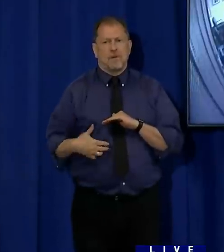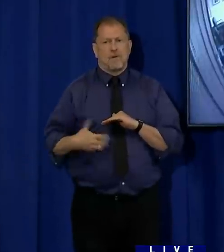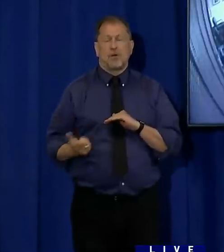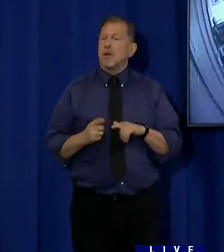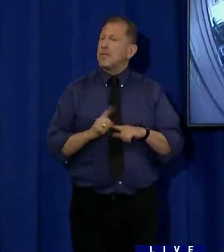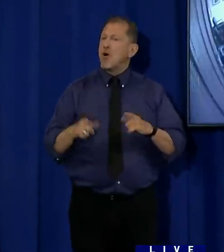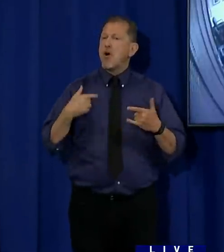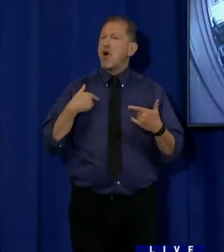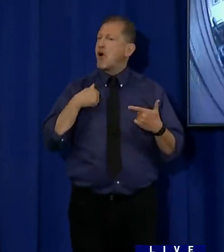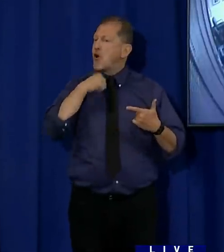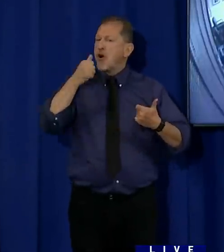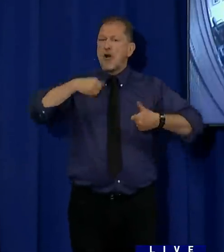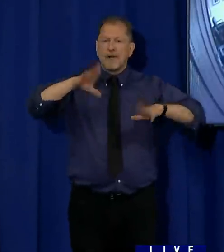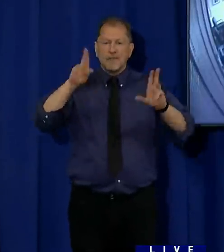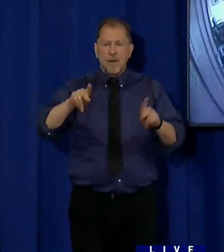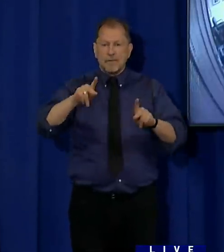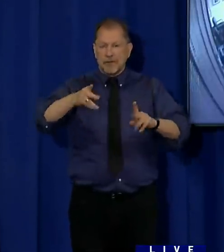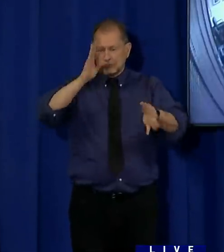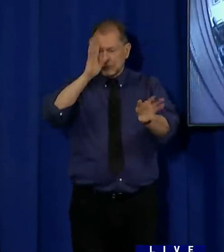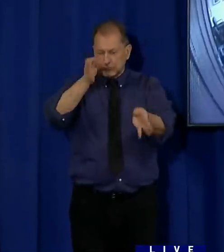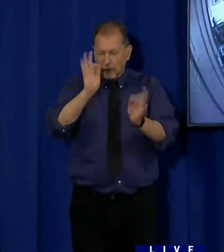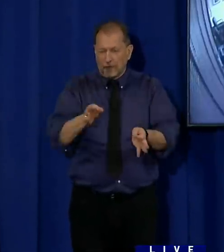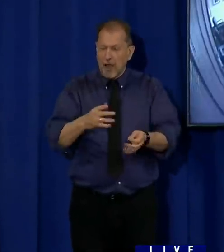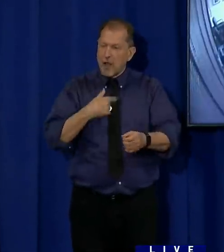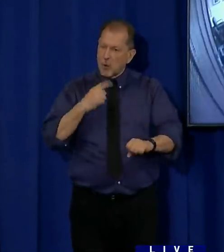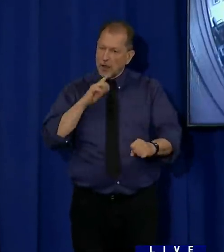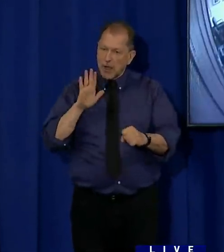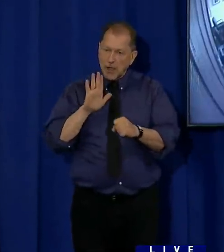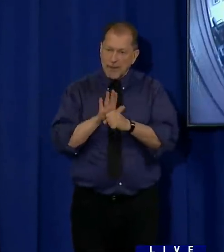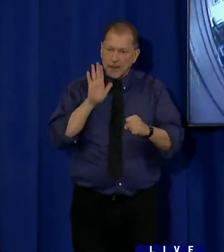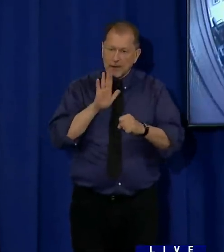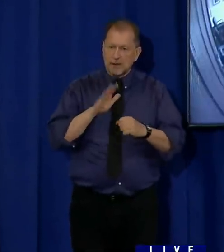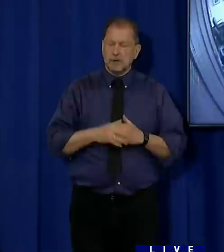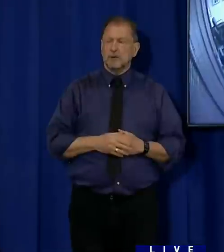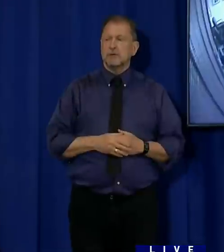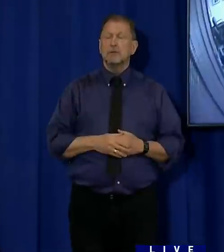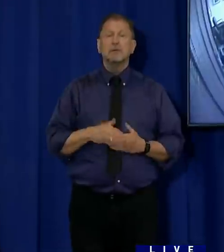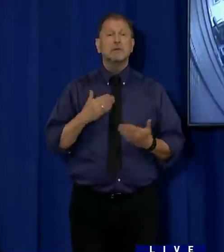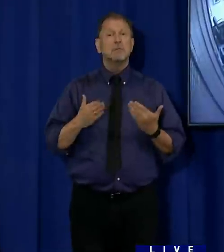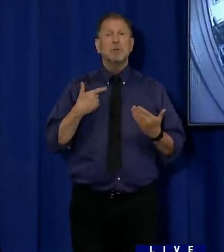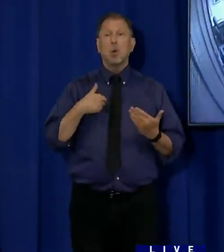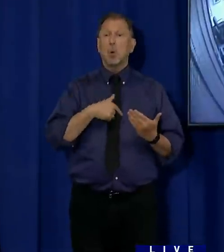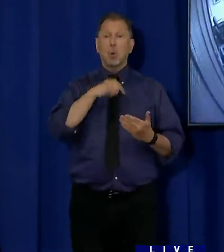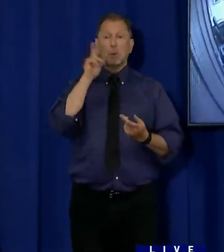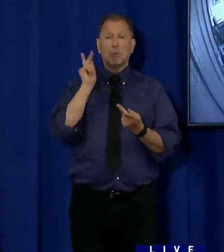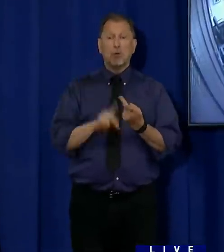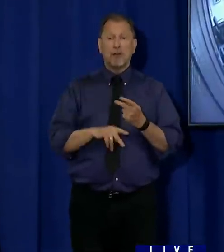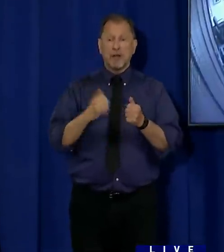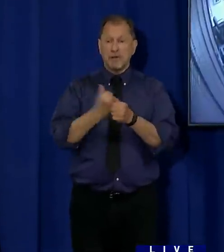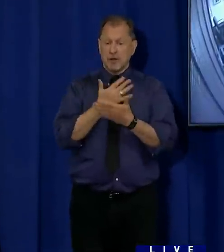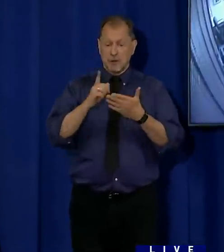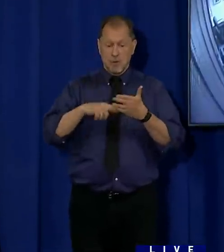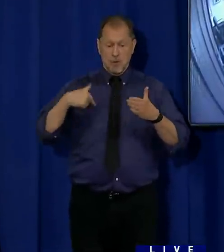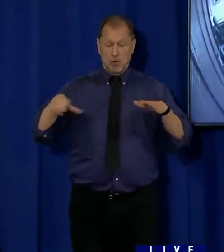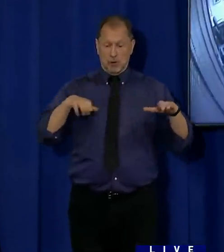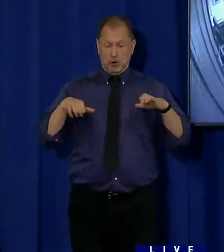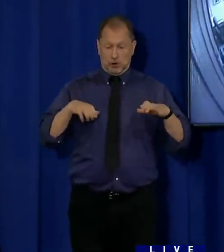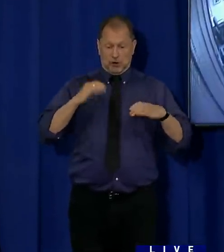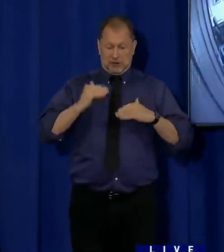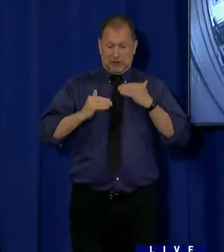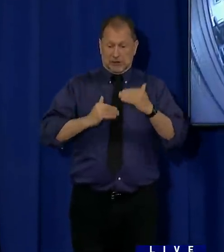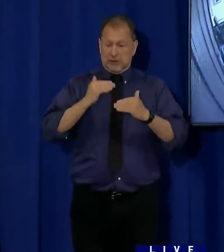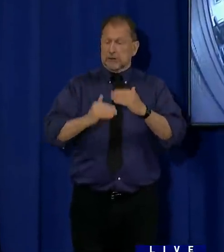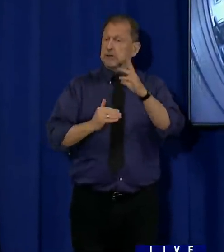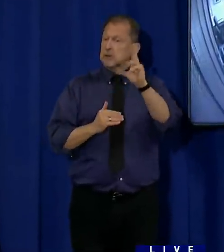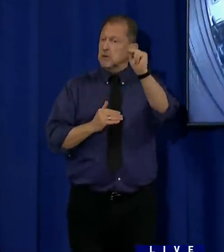resolved and we are committed. And we may not be perfect in all of our efforts from this moment forward,